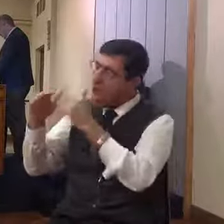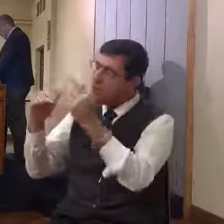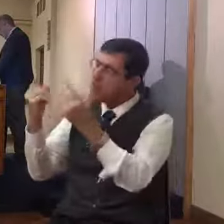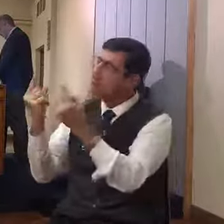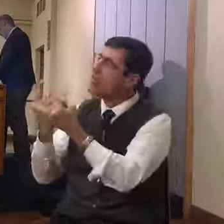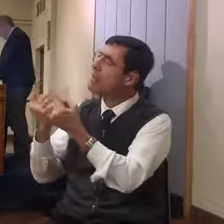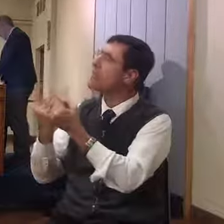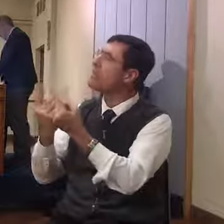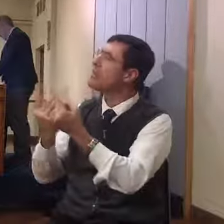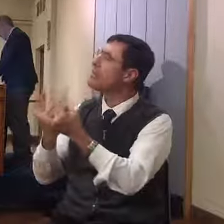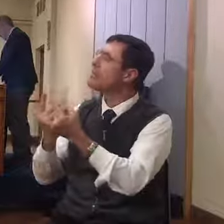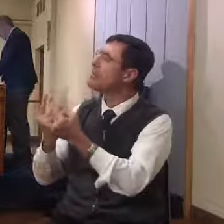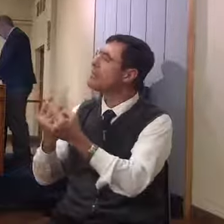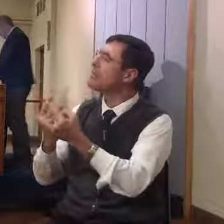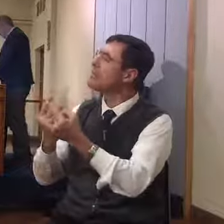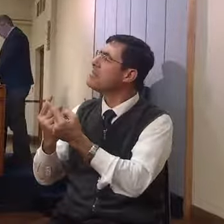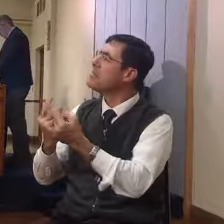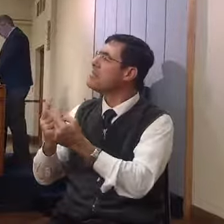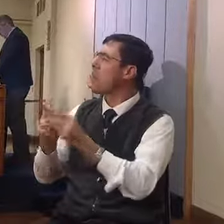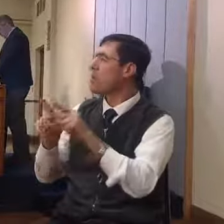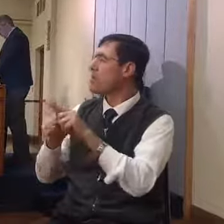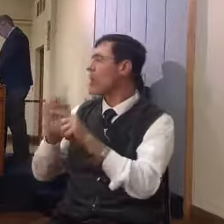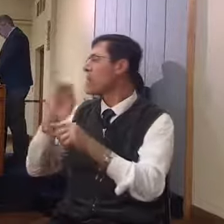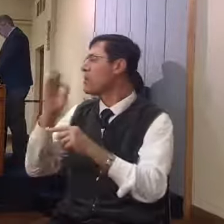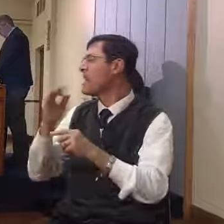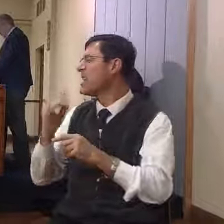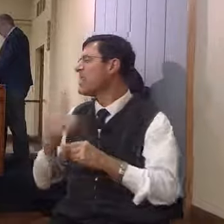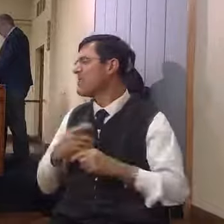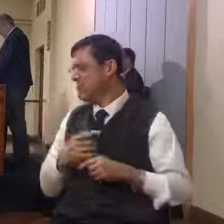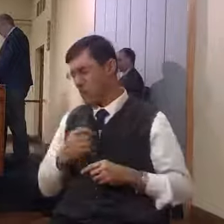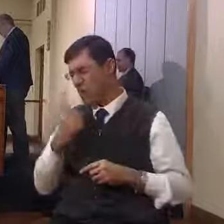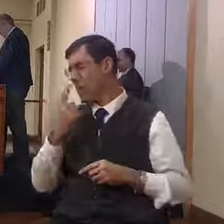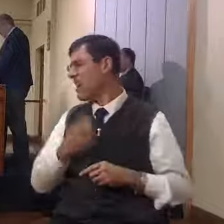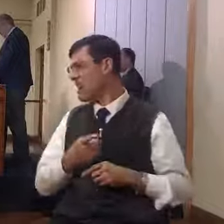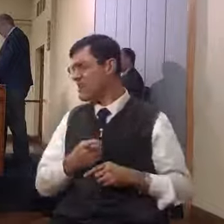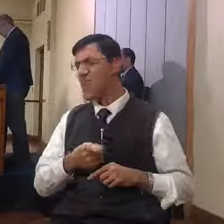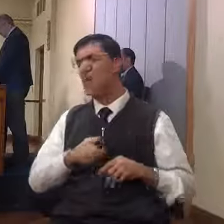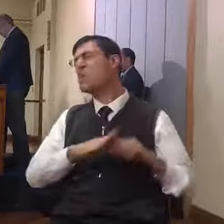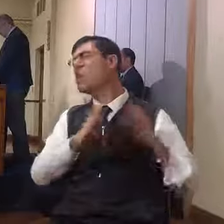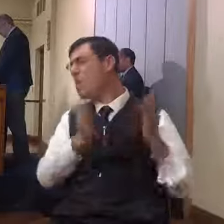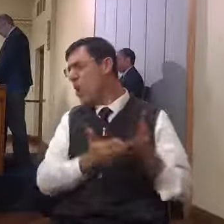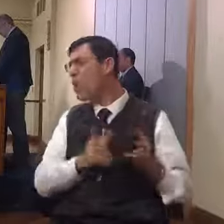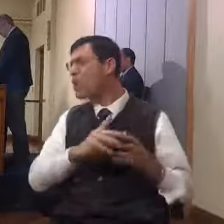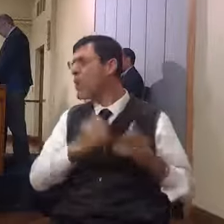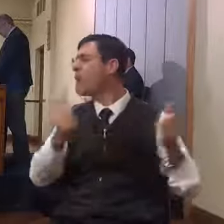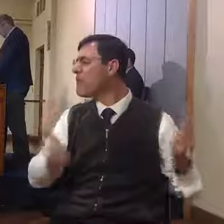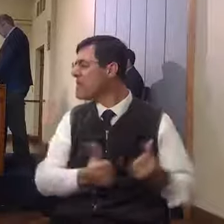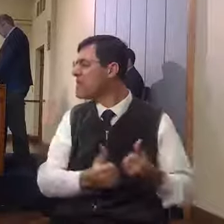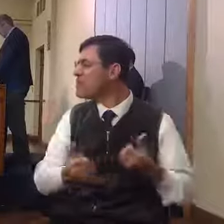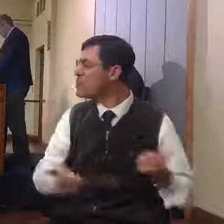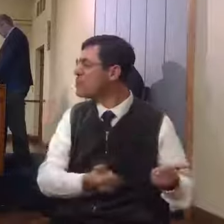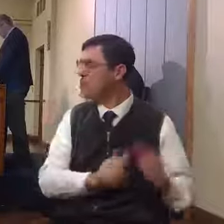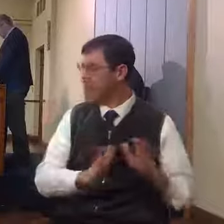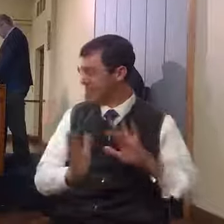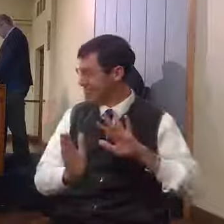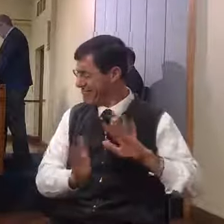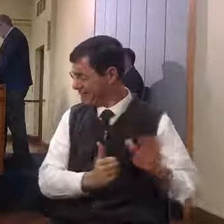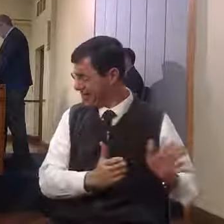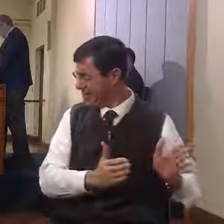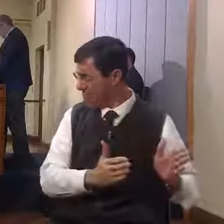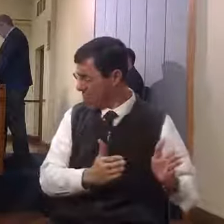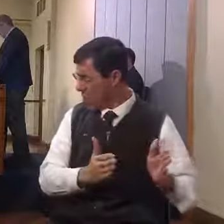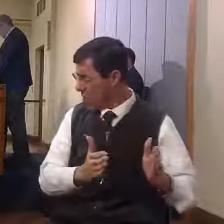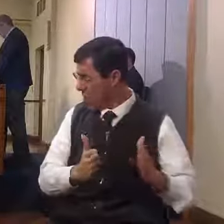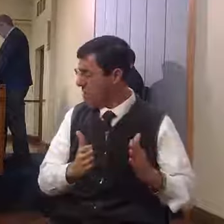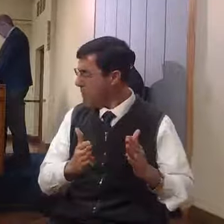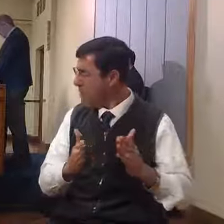turn more and more away from this world, from its passing ways, O Lord, from its failed promises. And